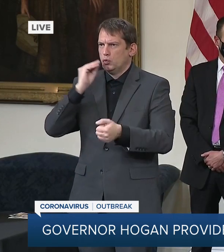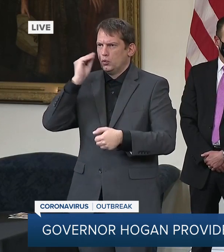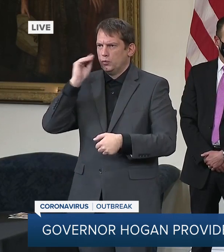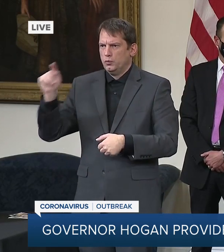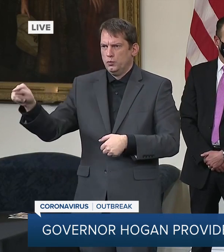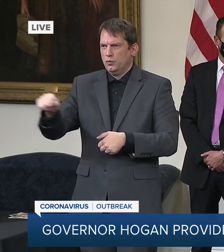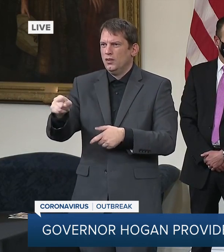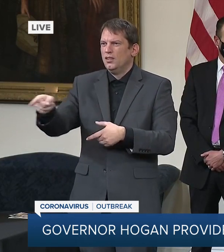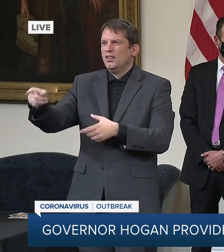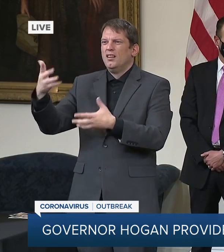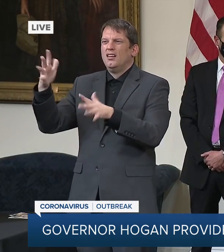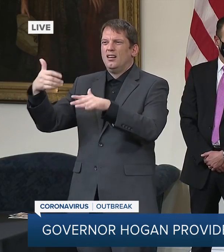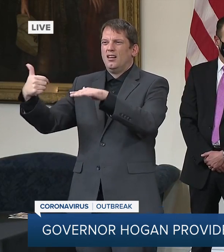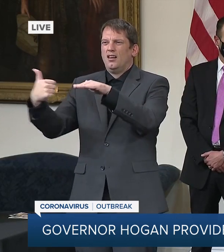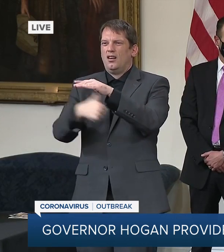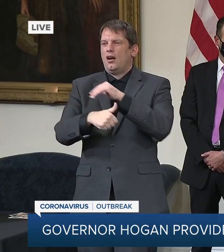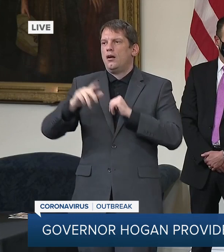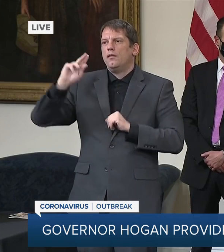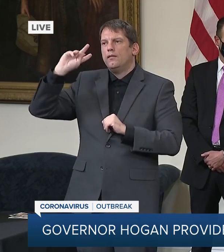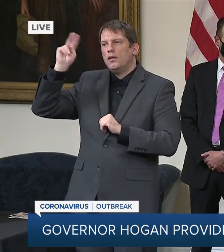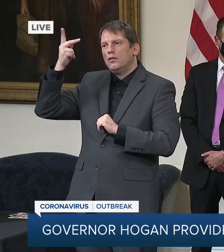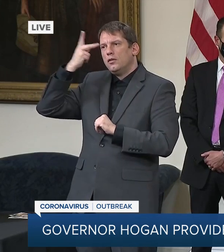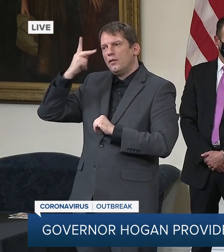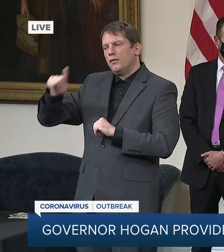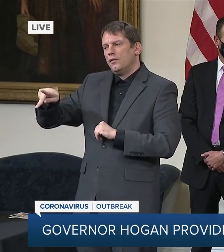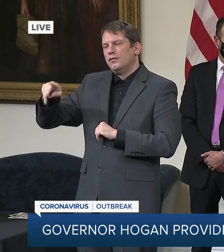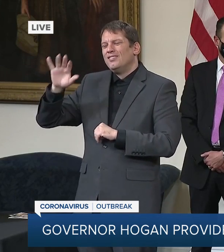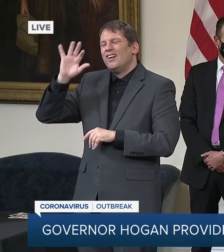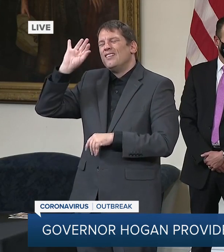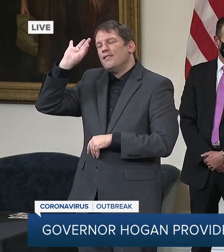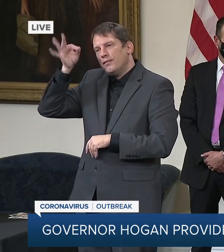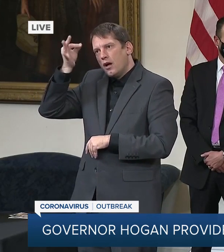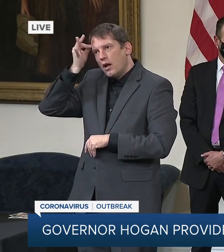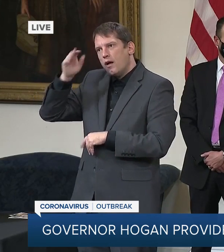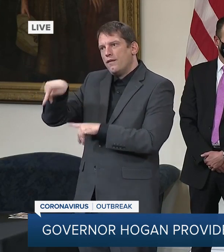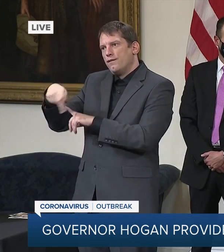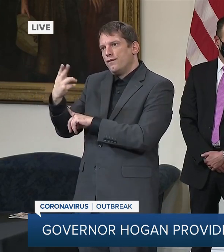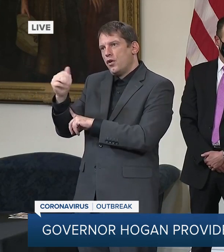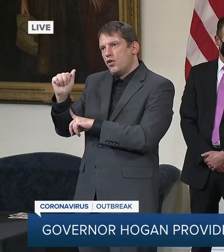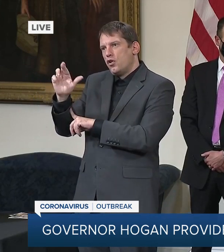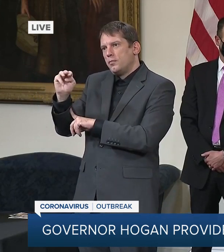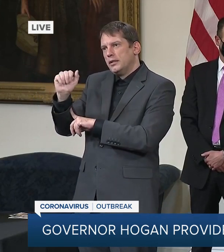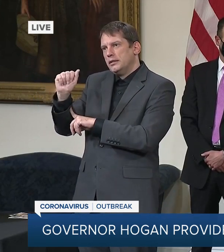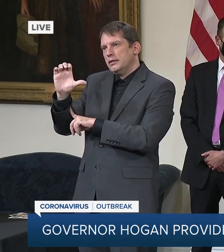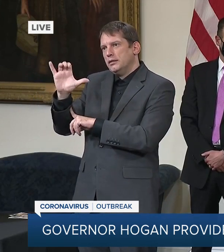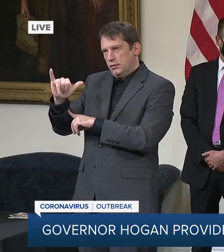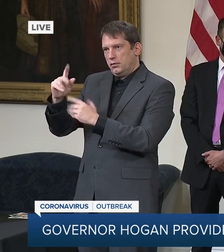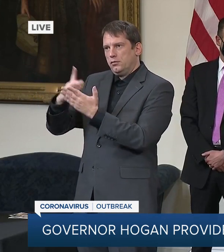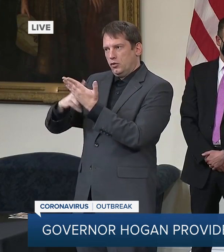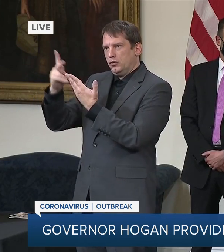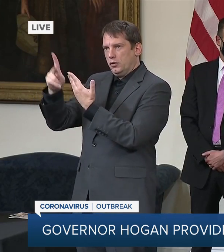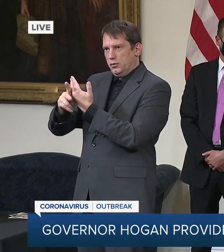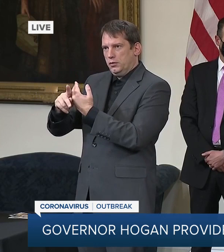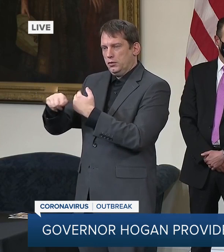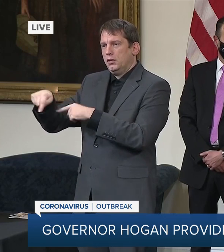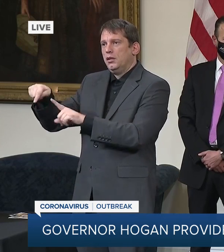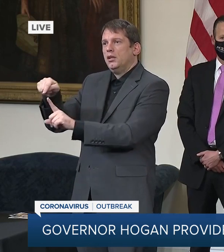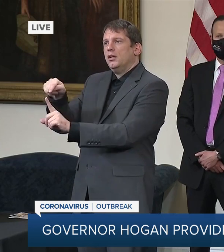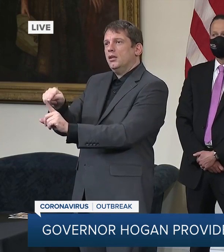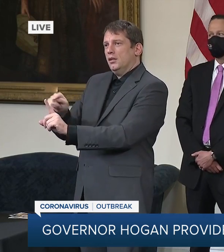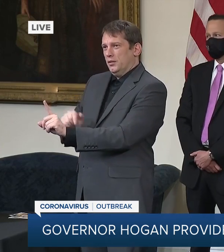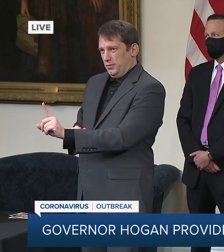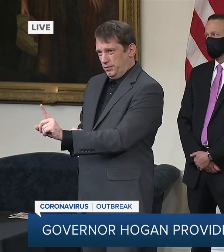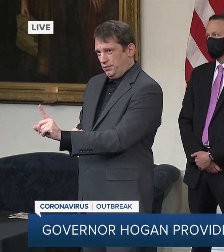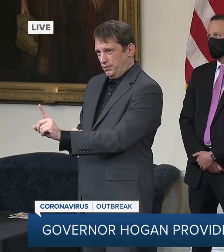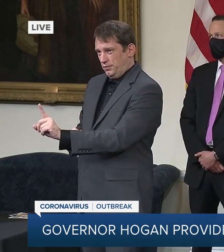an authorization for them to receive the vaccine. This is help that the federal government is providing to all the